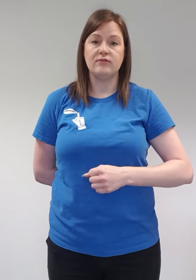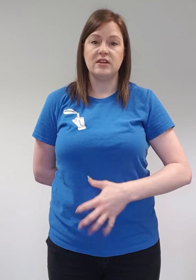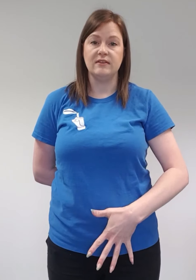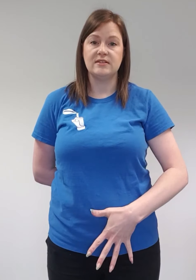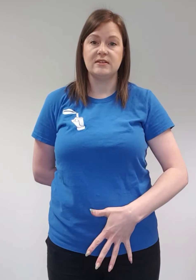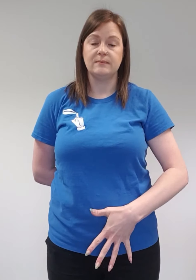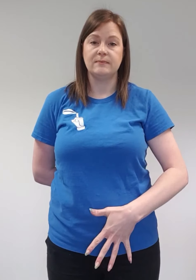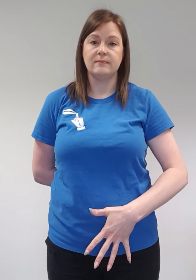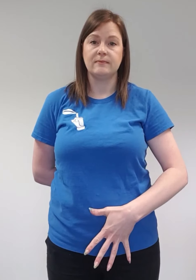incontinence.